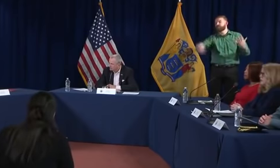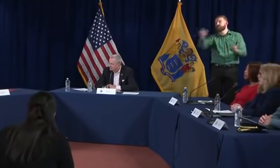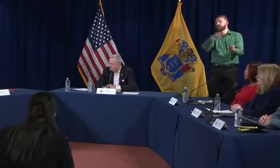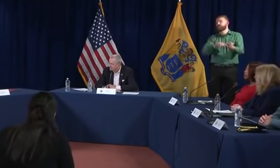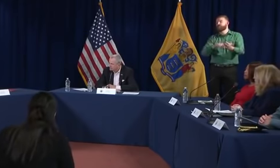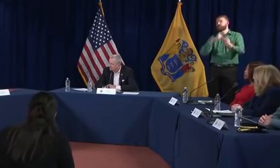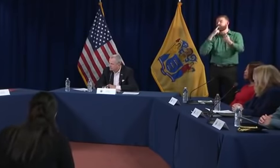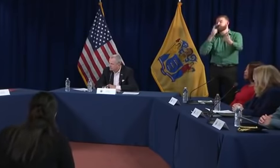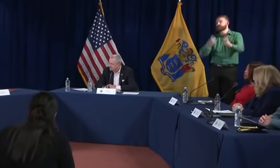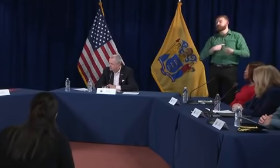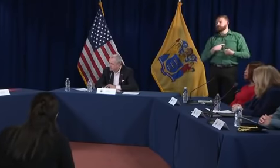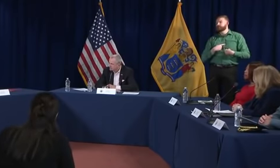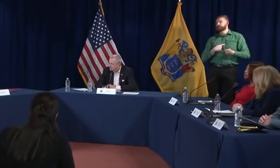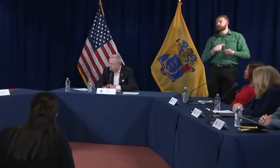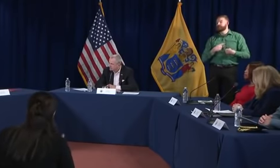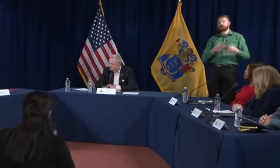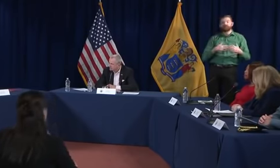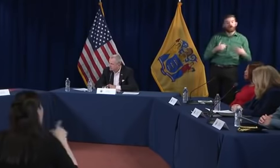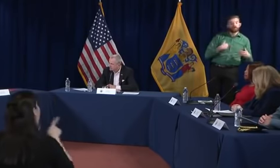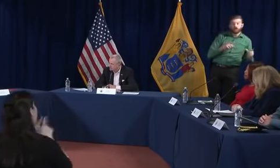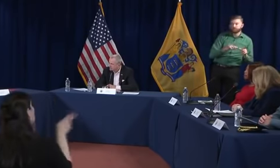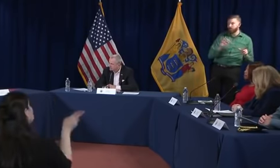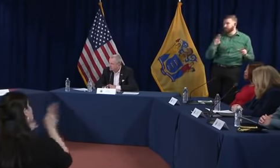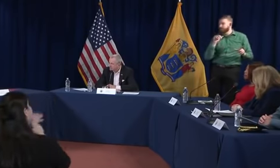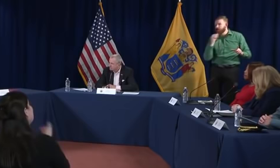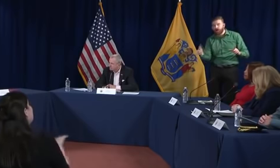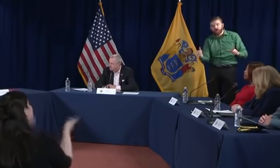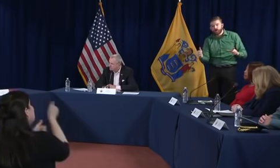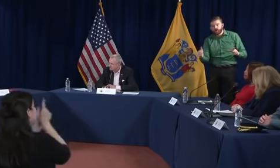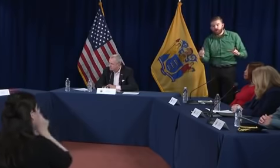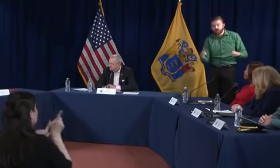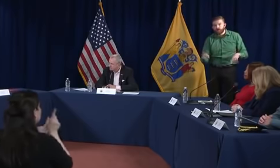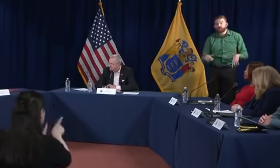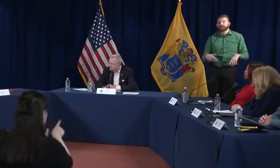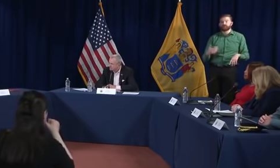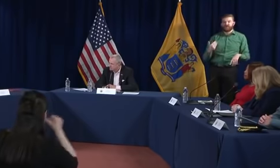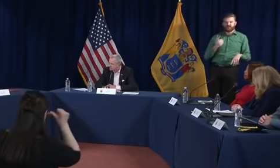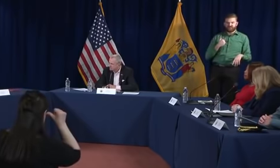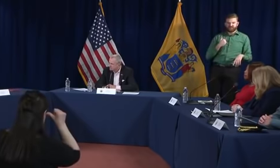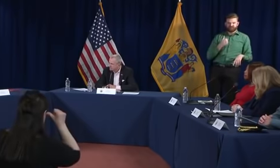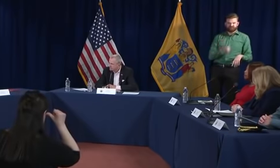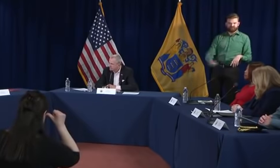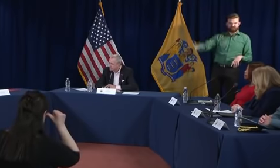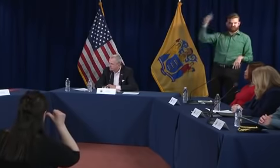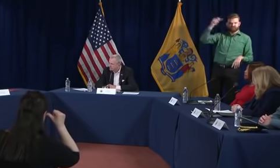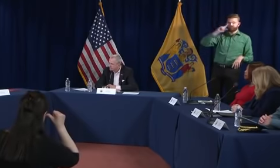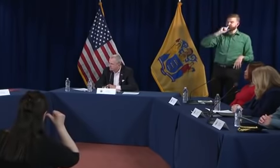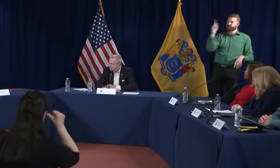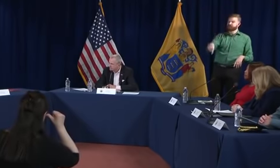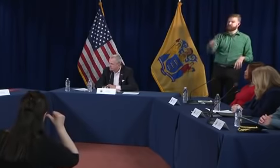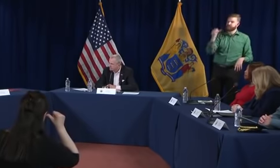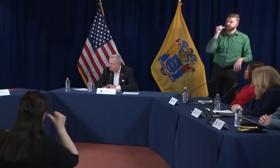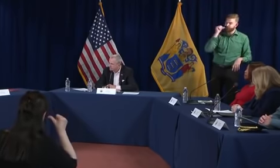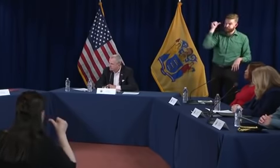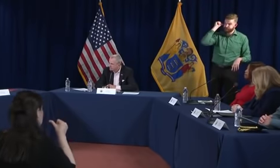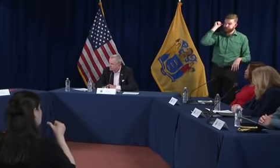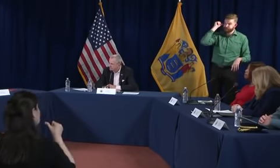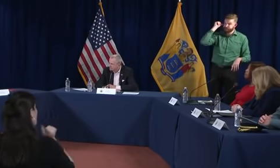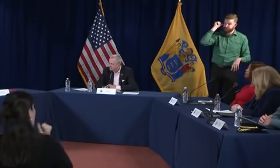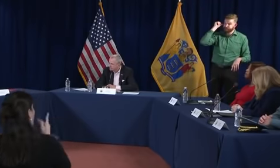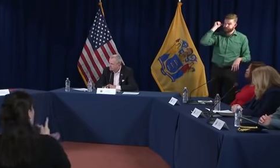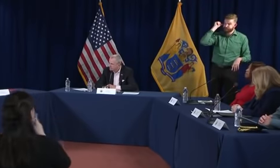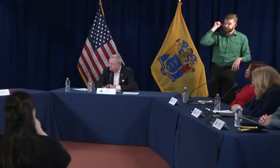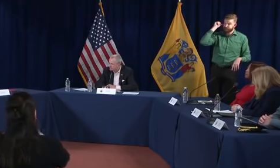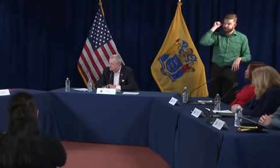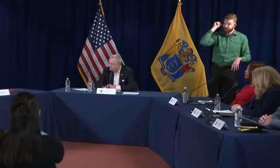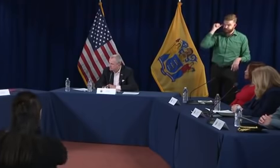Additionally, I signed an executive directive yesterday that would authorize hospitals to use New Jersey certified